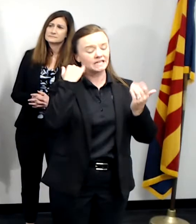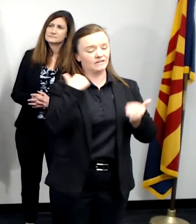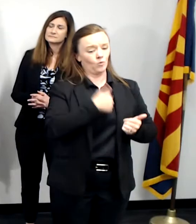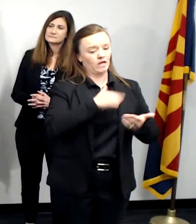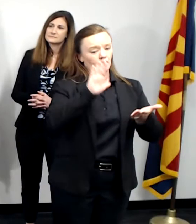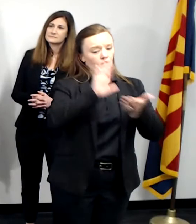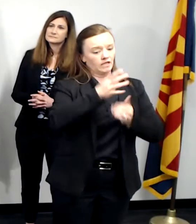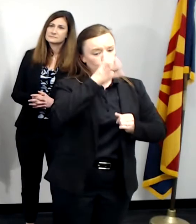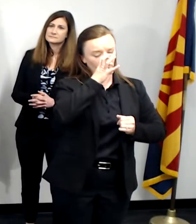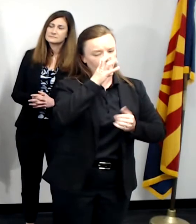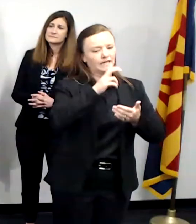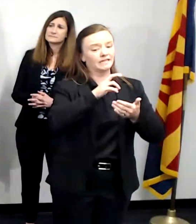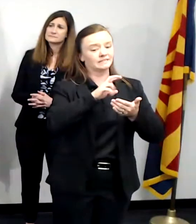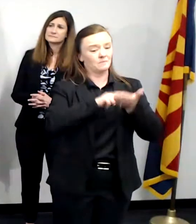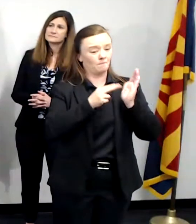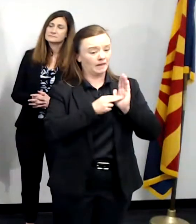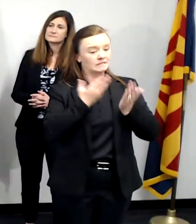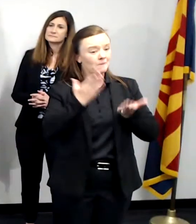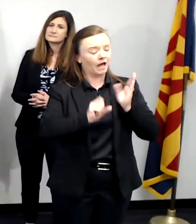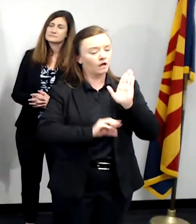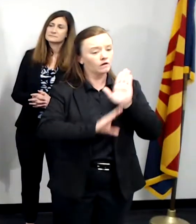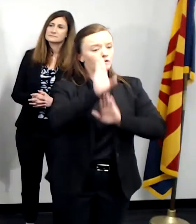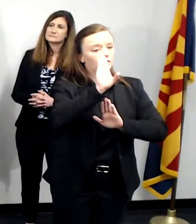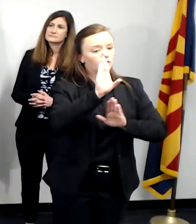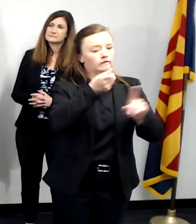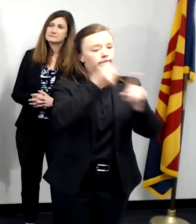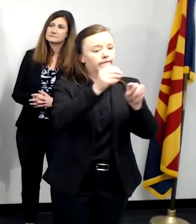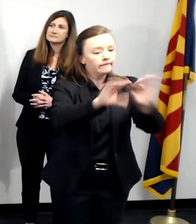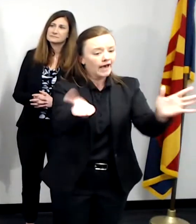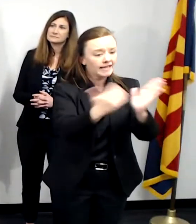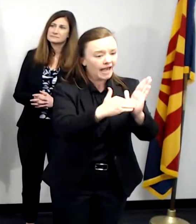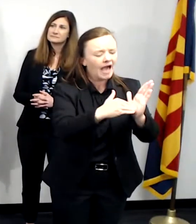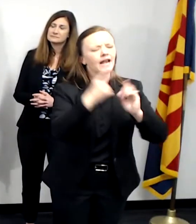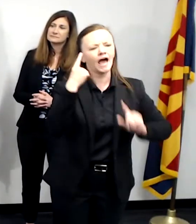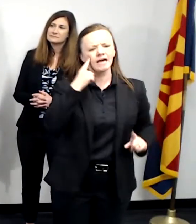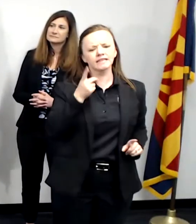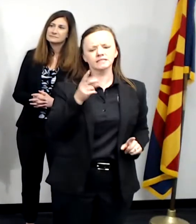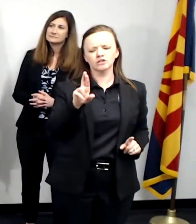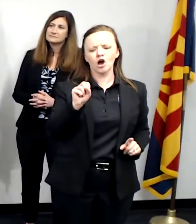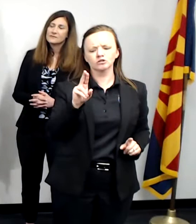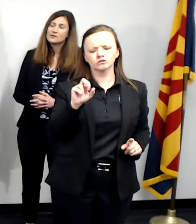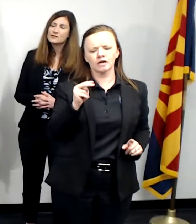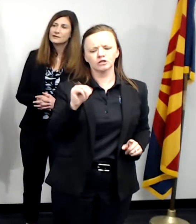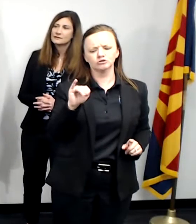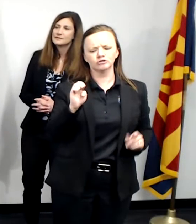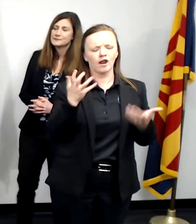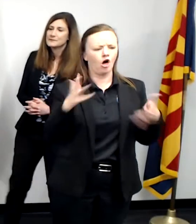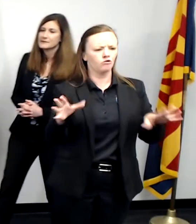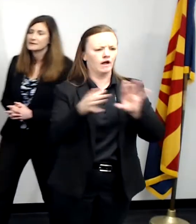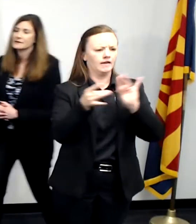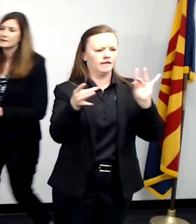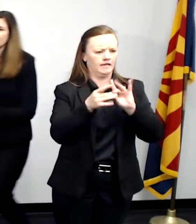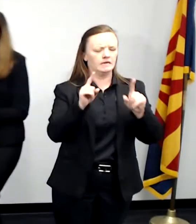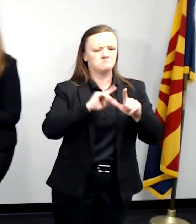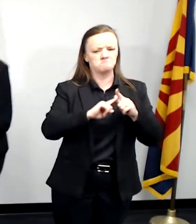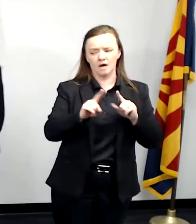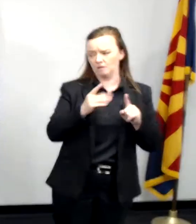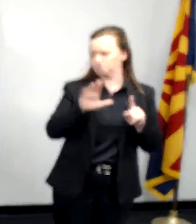if those are relaxed too soon, we might have a second wave. I believe Dr. Sunenshine already talked about that quite a bit, but can you answer the question, Brett?